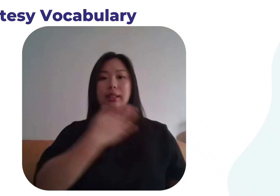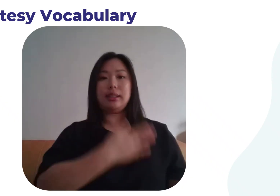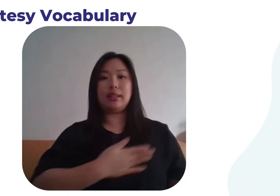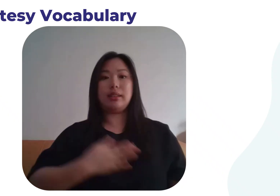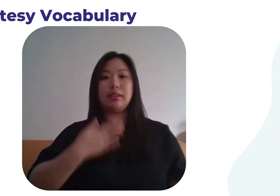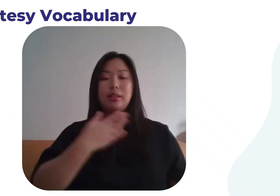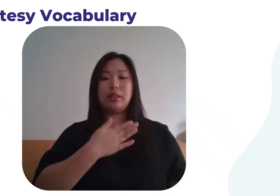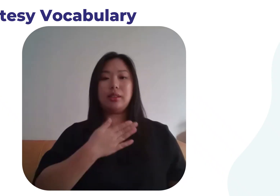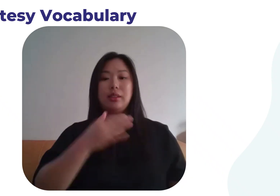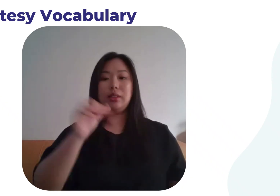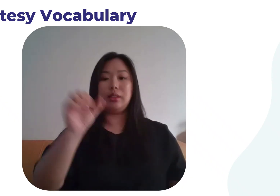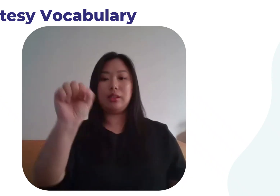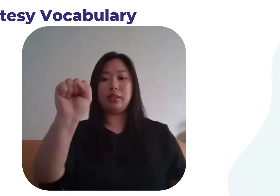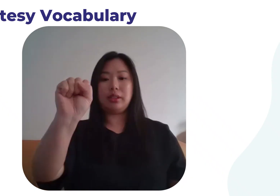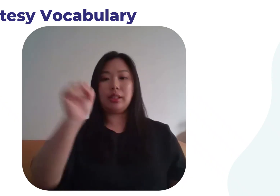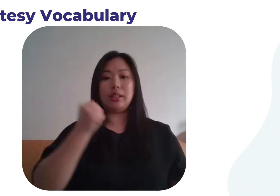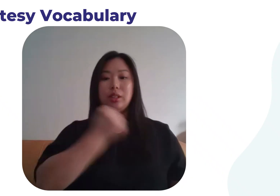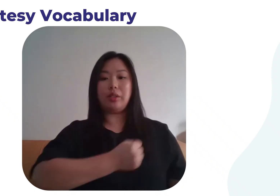Please.